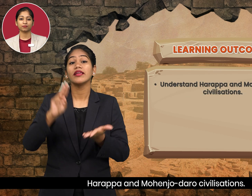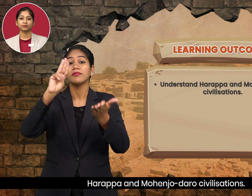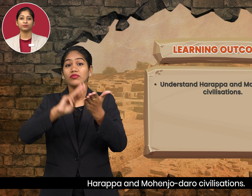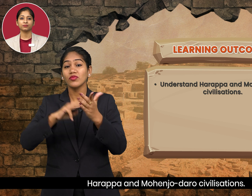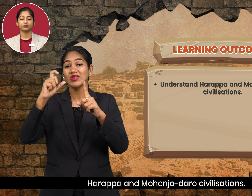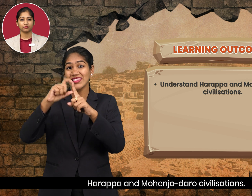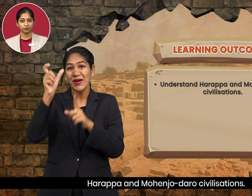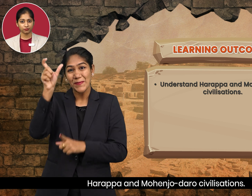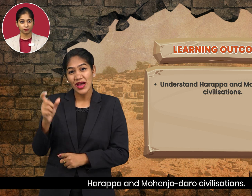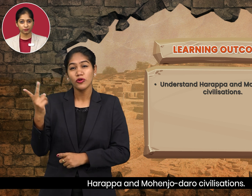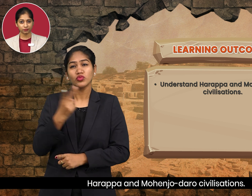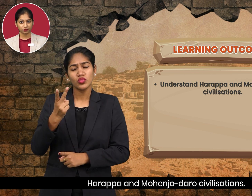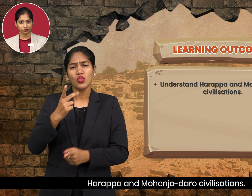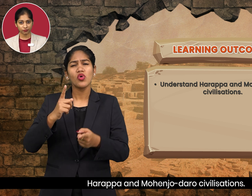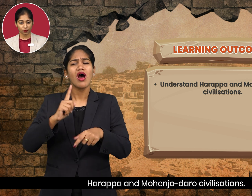civilizations.